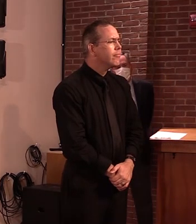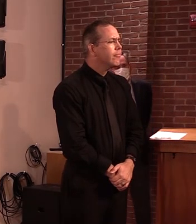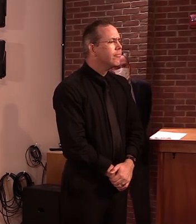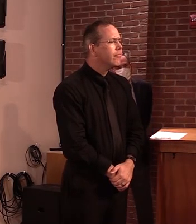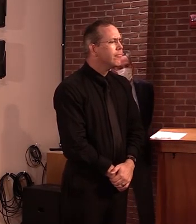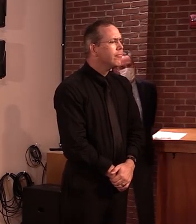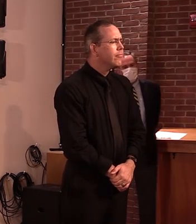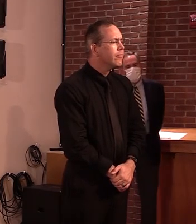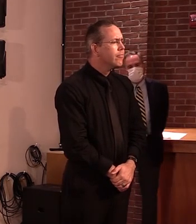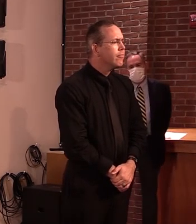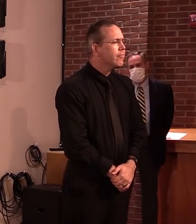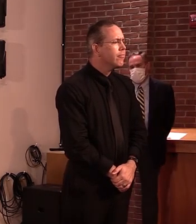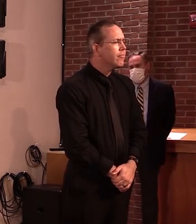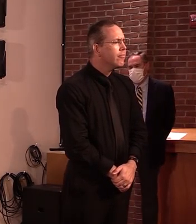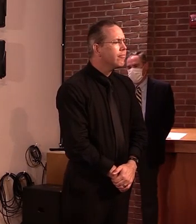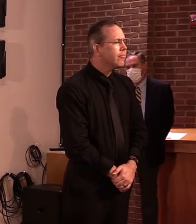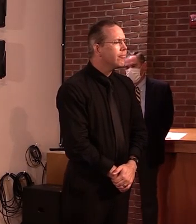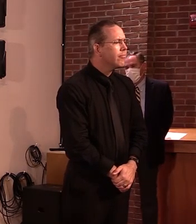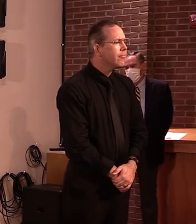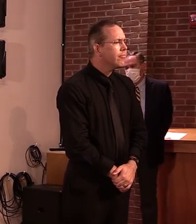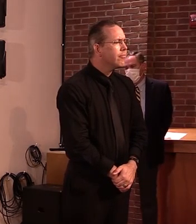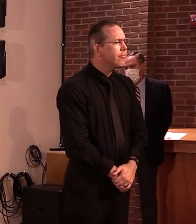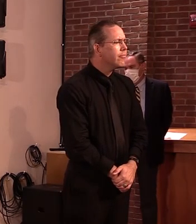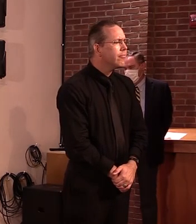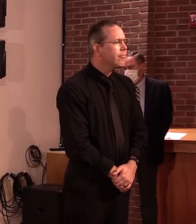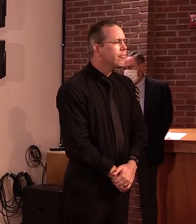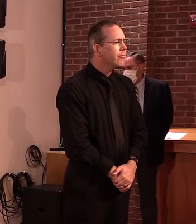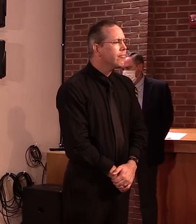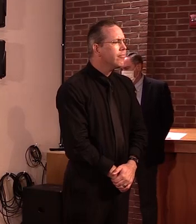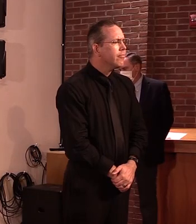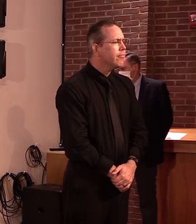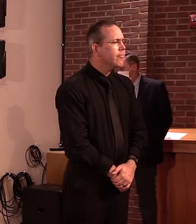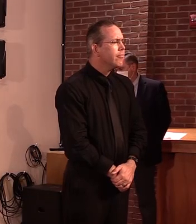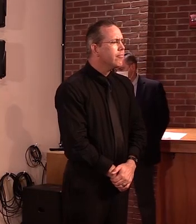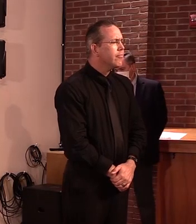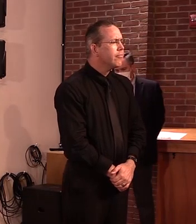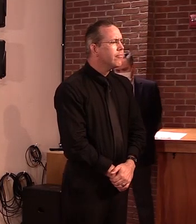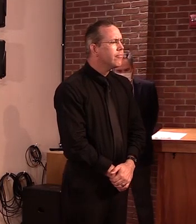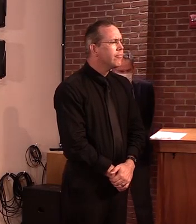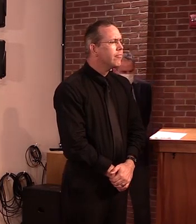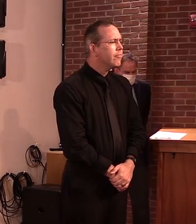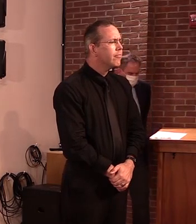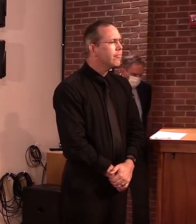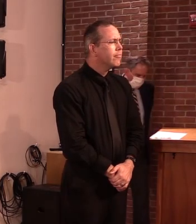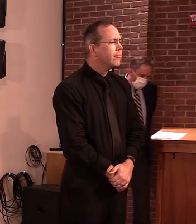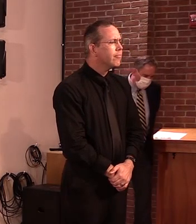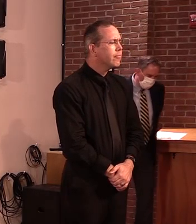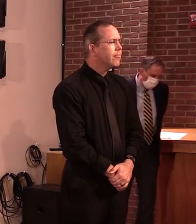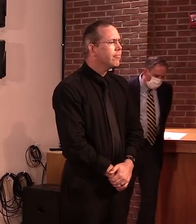models like homeschooling and micro schools, and maybe relax regulations